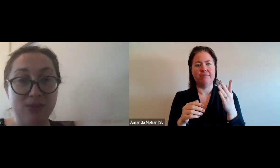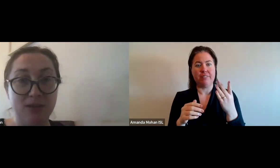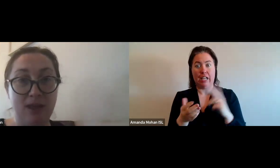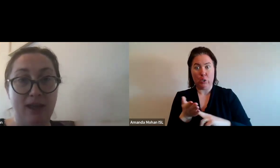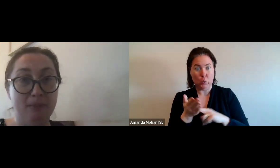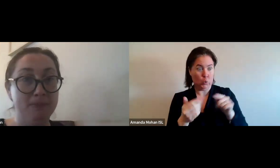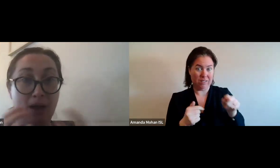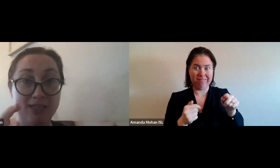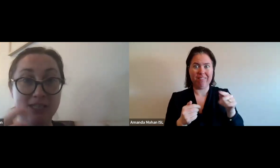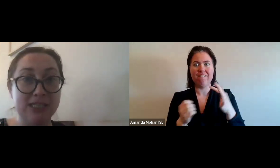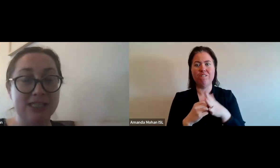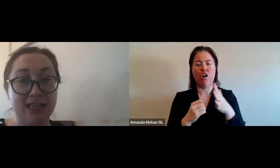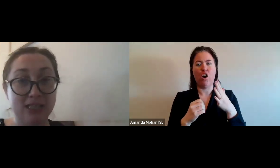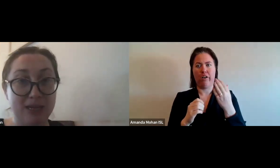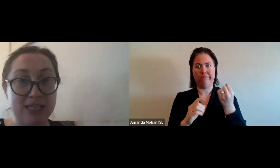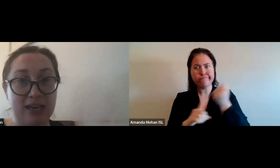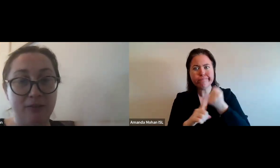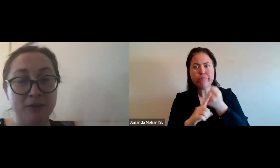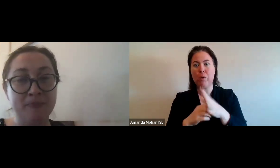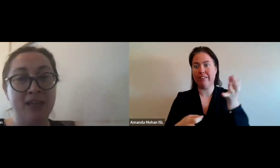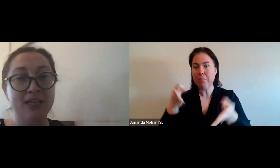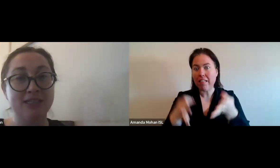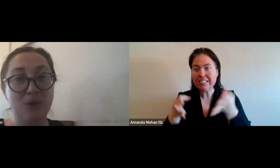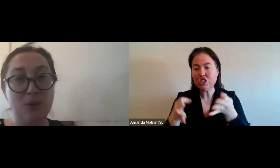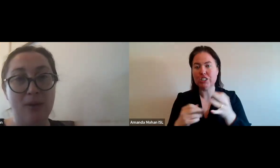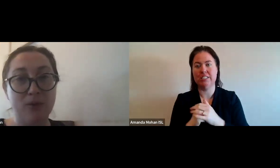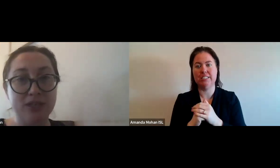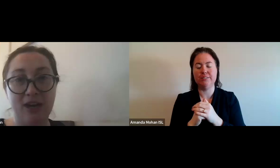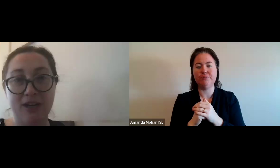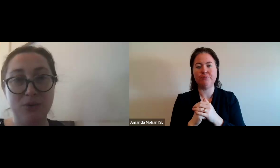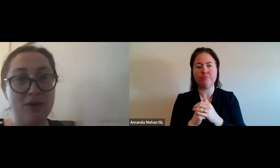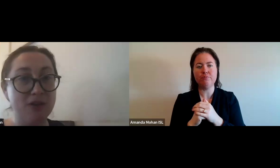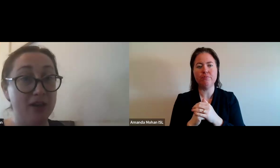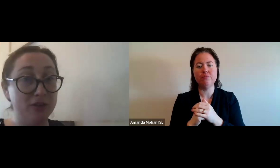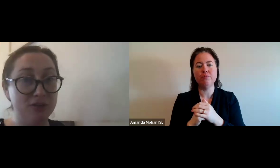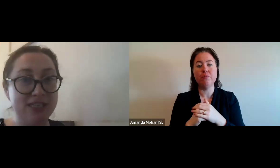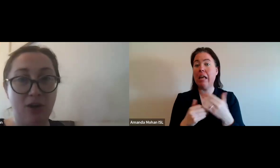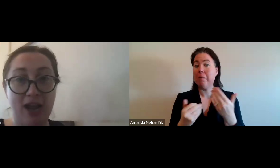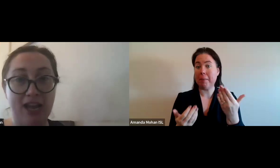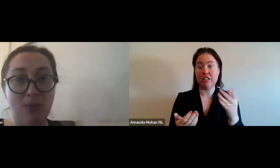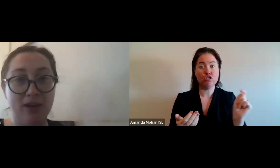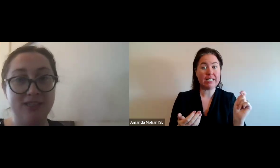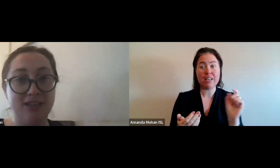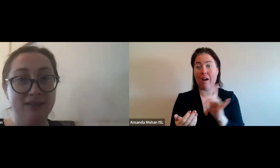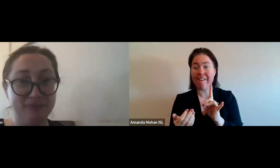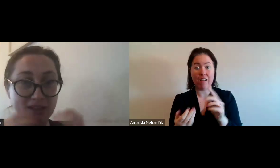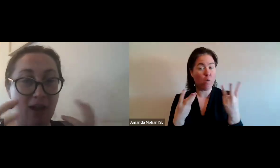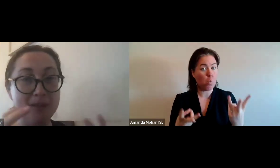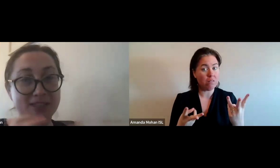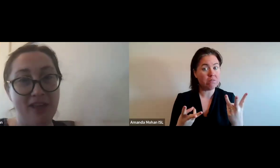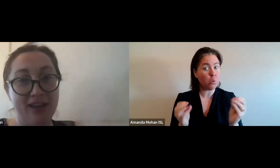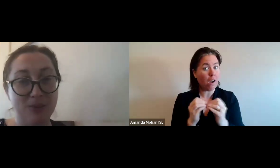to advocate with politicians at the domestic level. So I don't know if either Theresia or Hege want